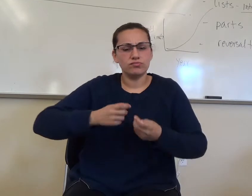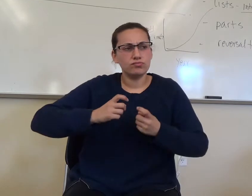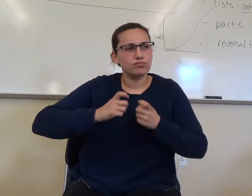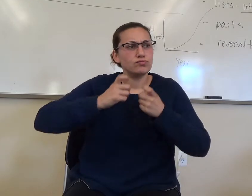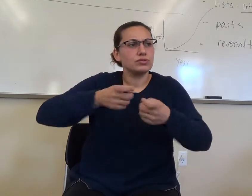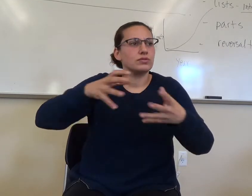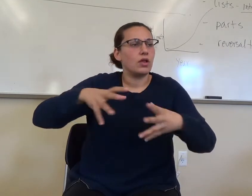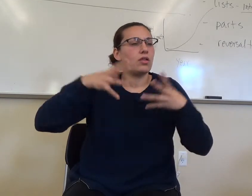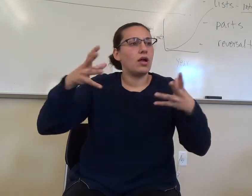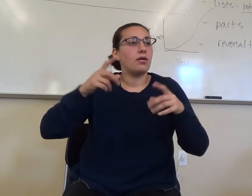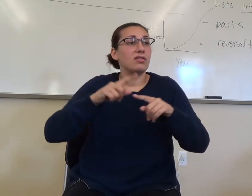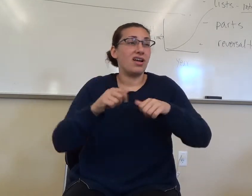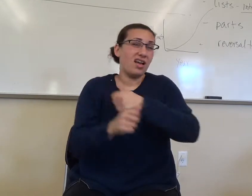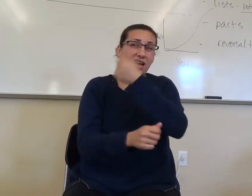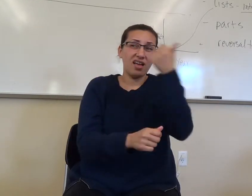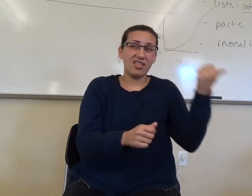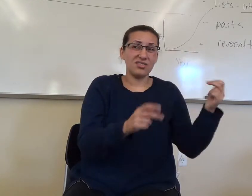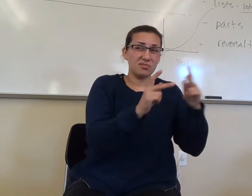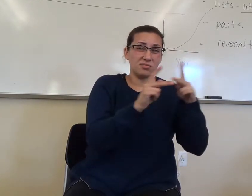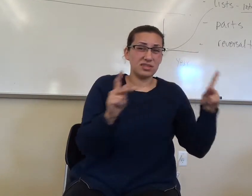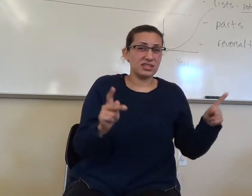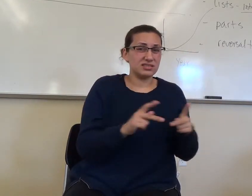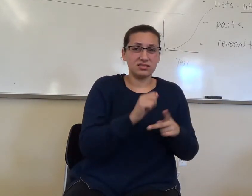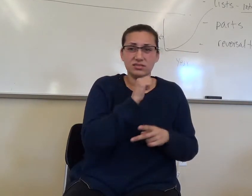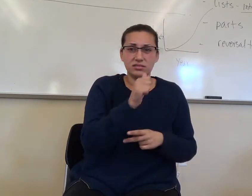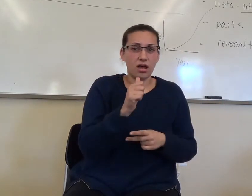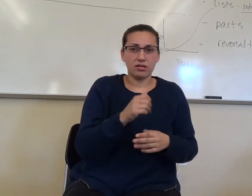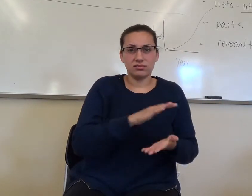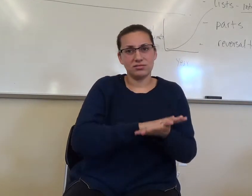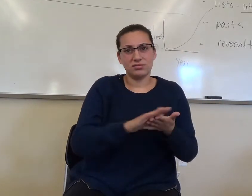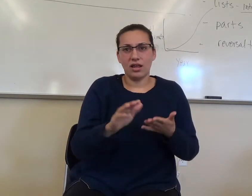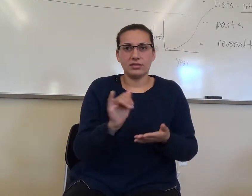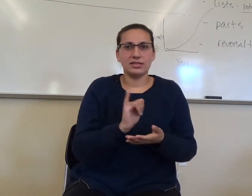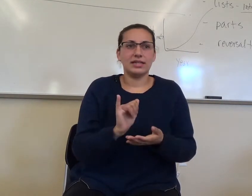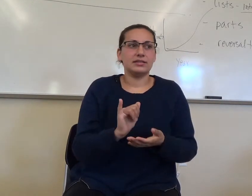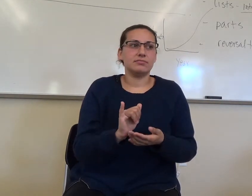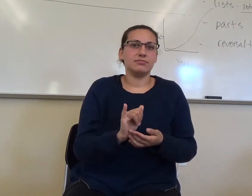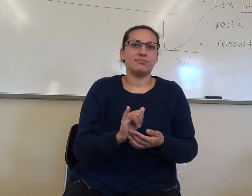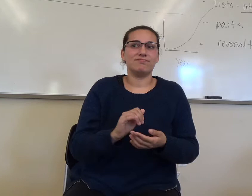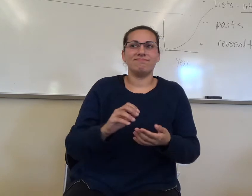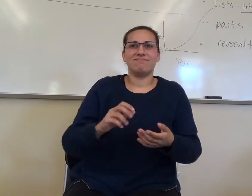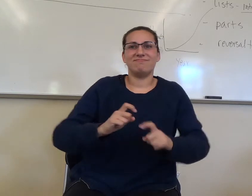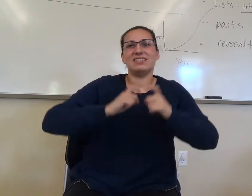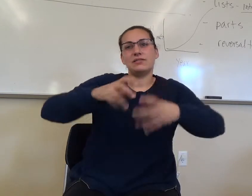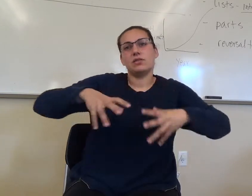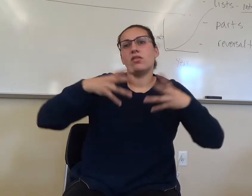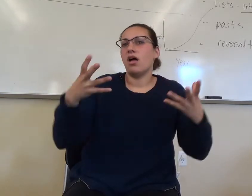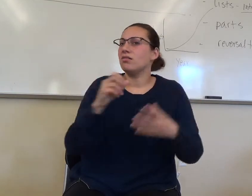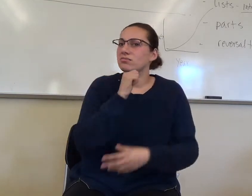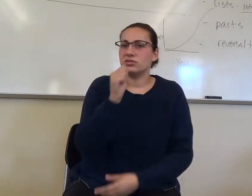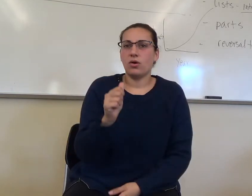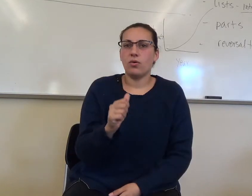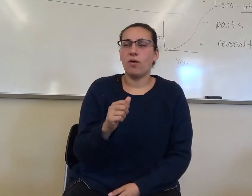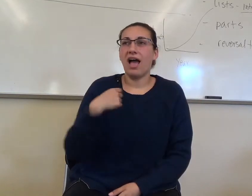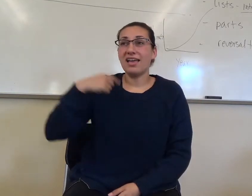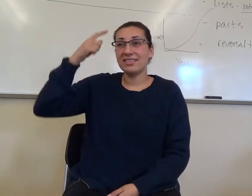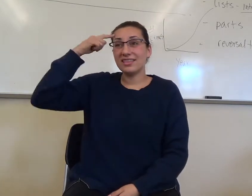places are not so generous. It just depends on where you work. I think the bigger corporations are probably better at it